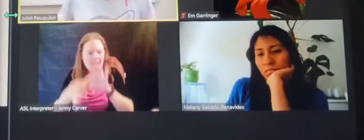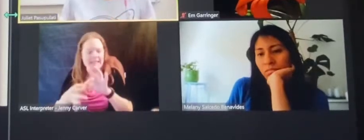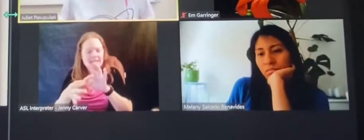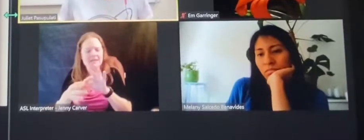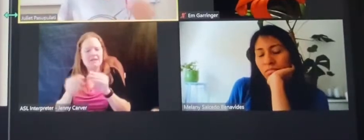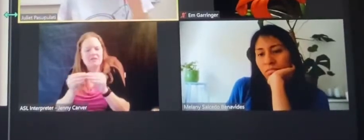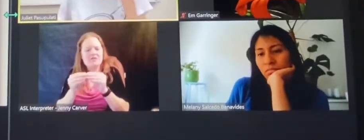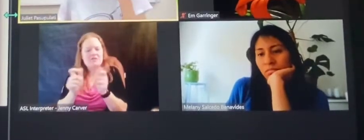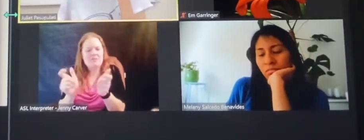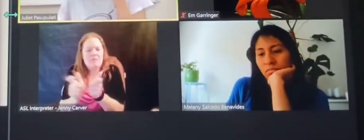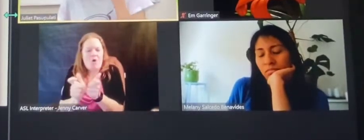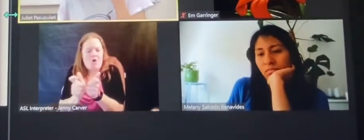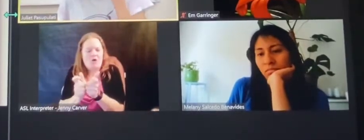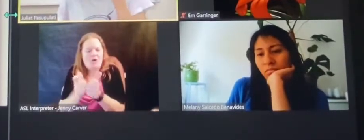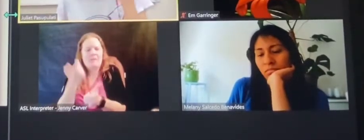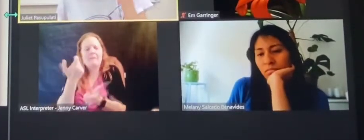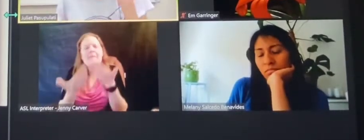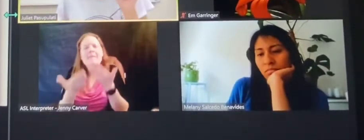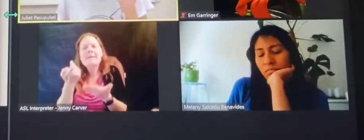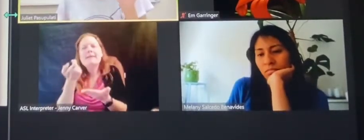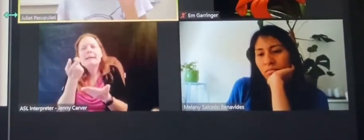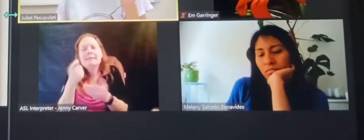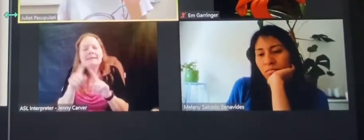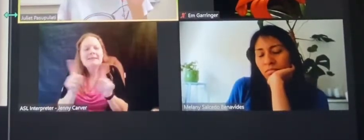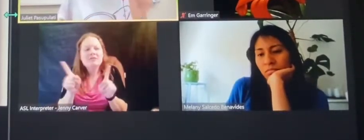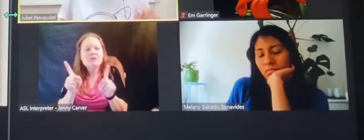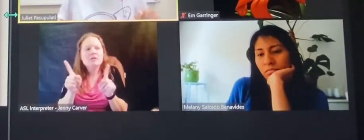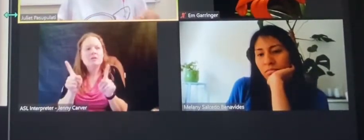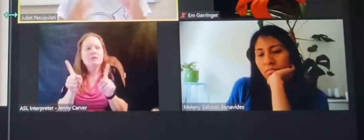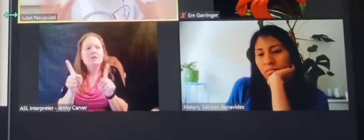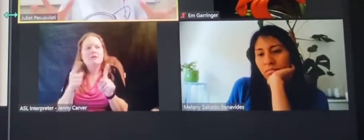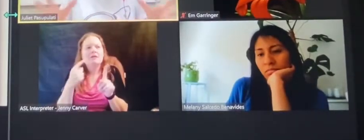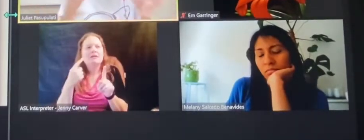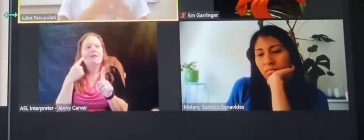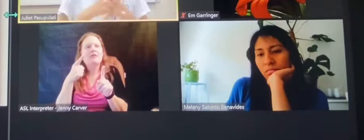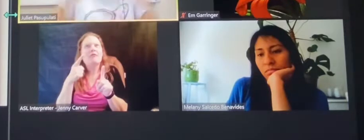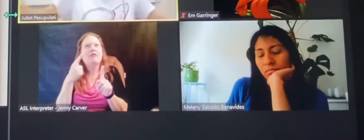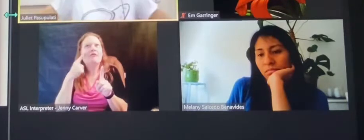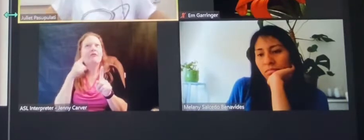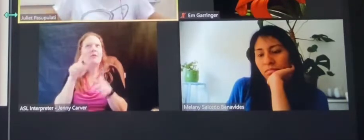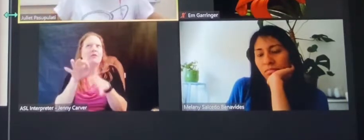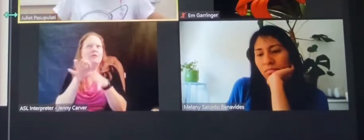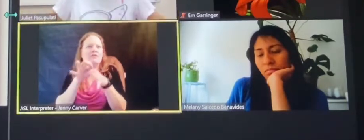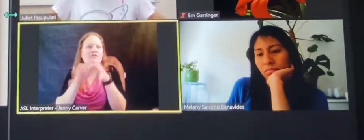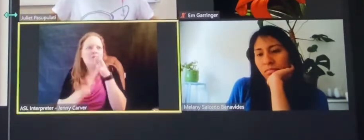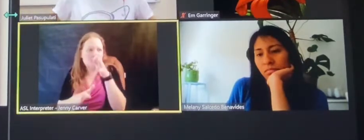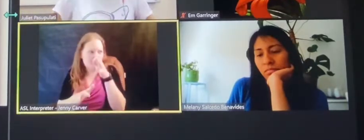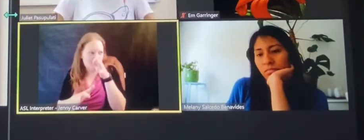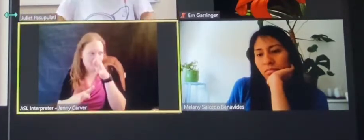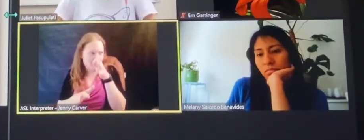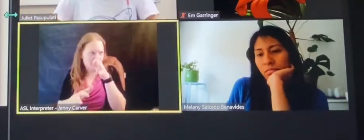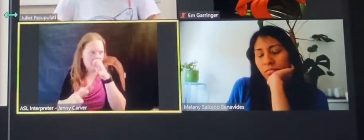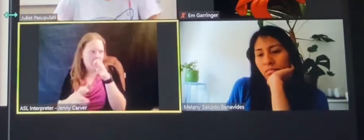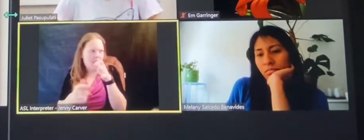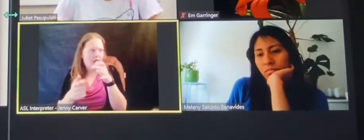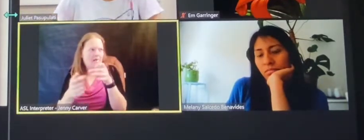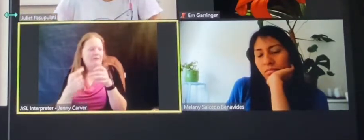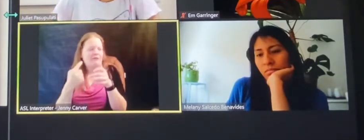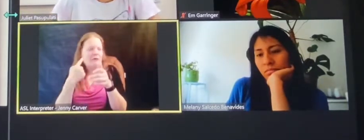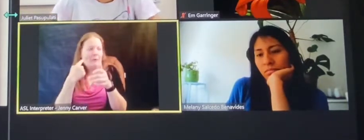It's just smaller and maybe a little different. While an outlier would be really. But the